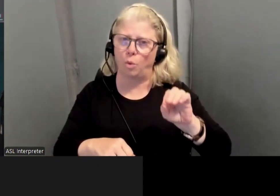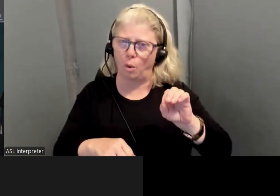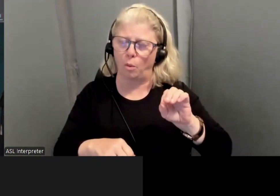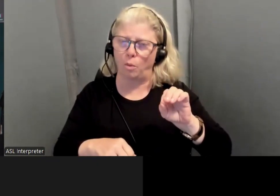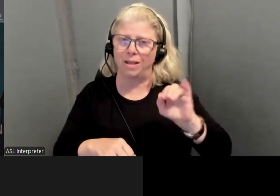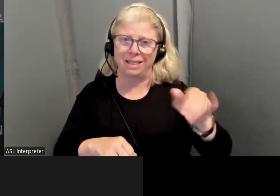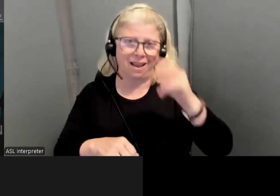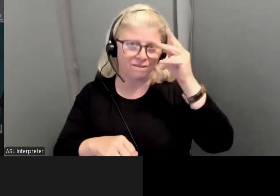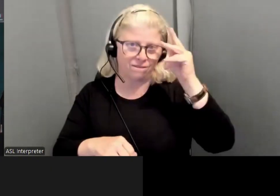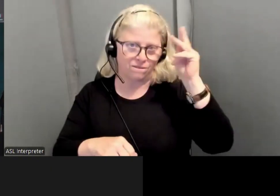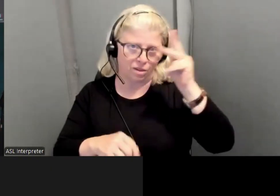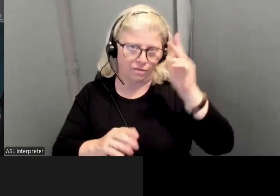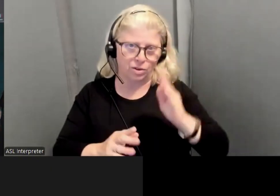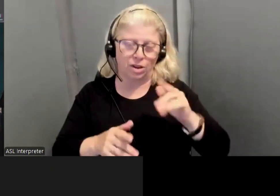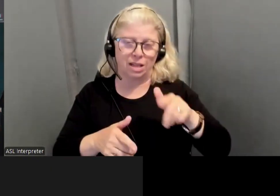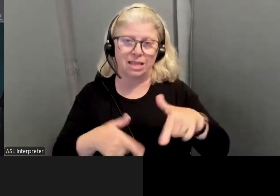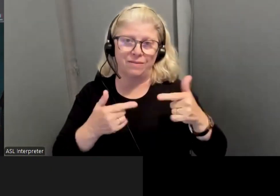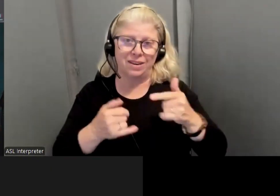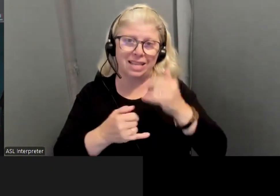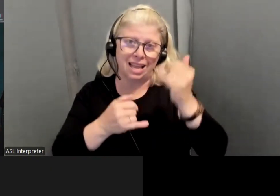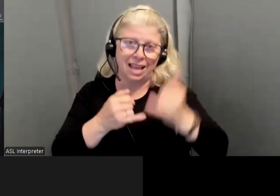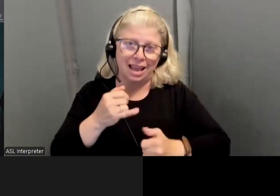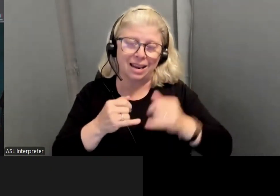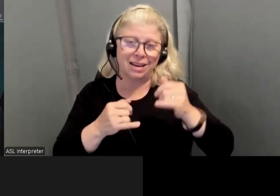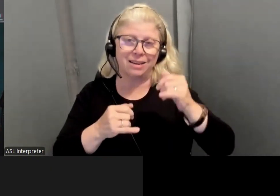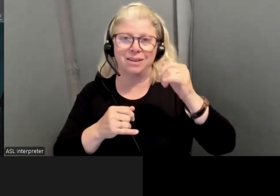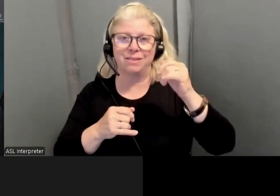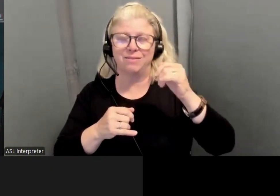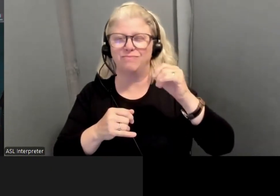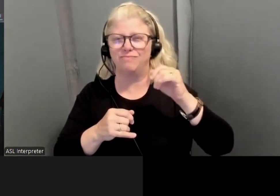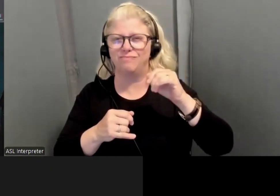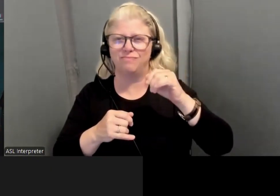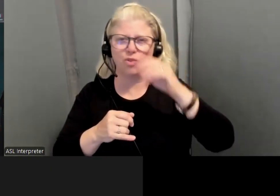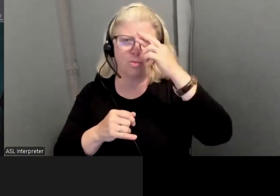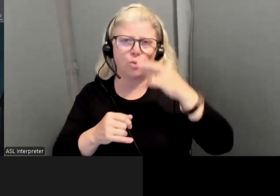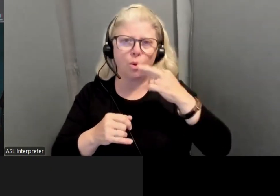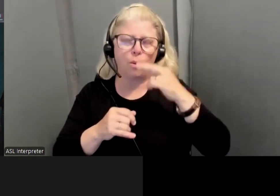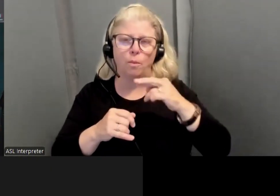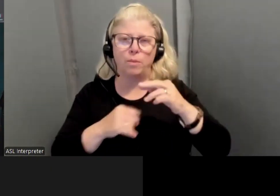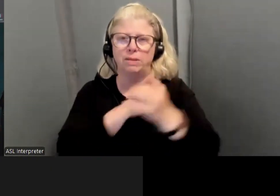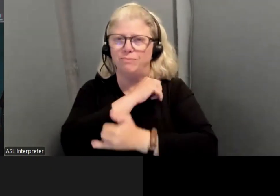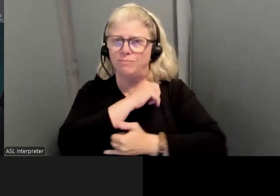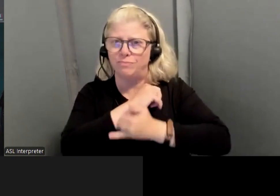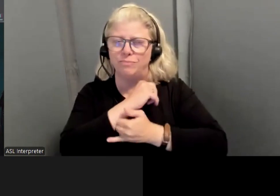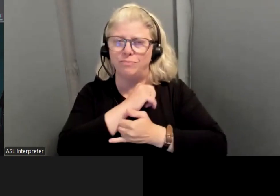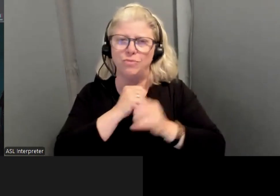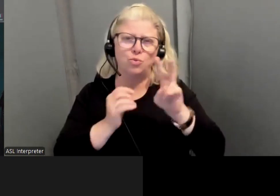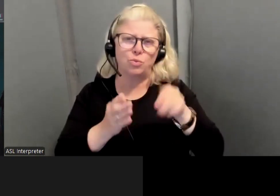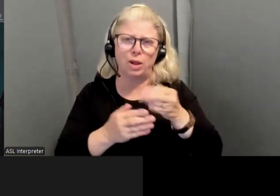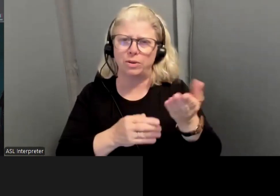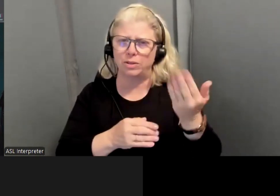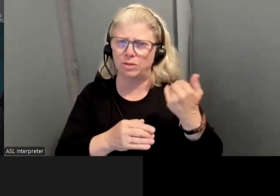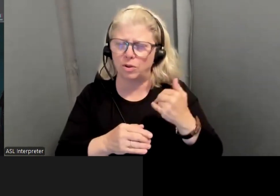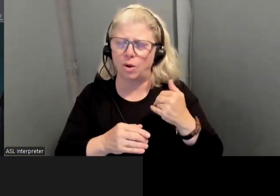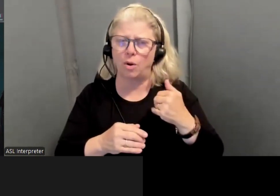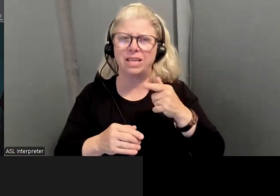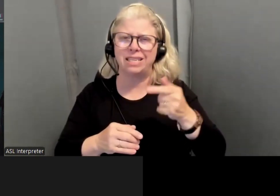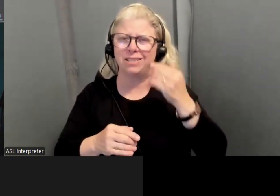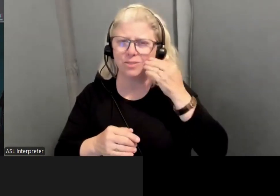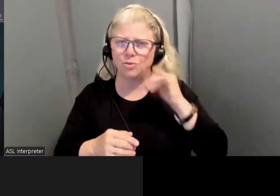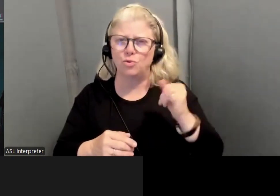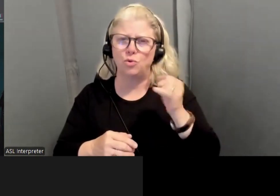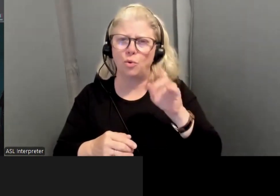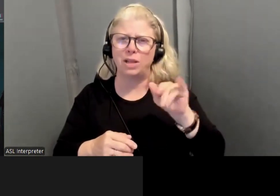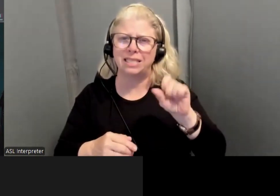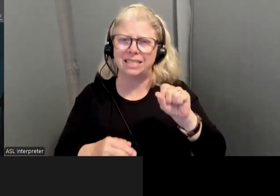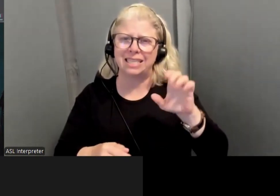Cicero lived at the end of the Roman Republic, about 2,000 years ago. He was a contemporary of Julius Caesar, Mark Antony, and all those